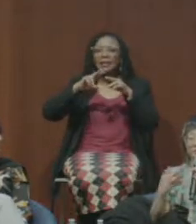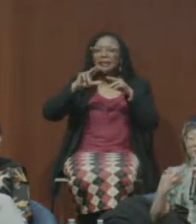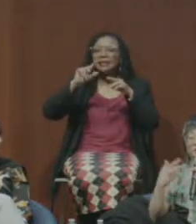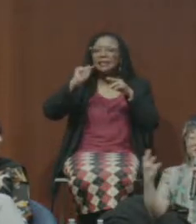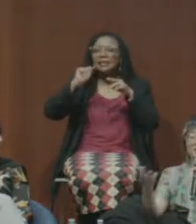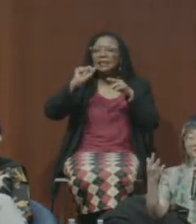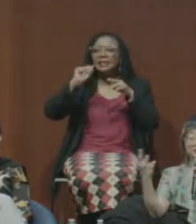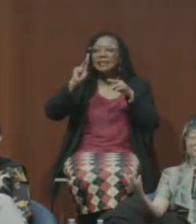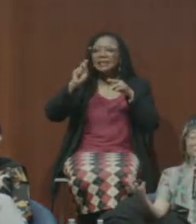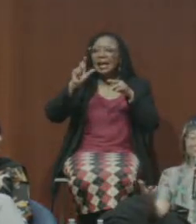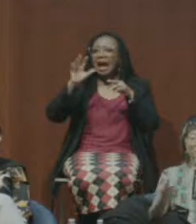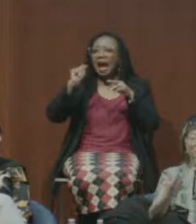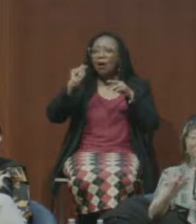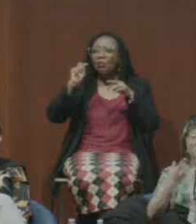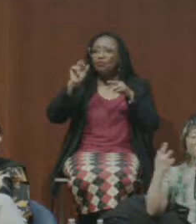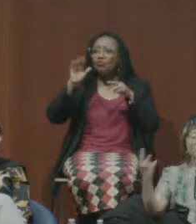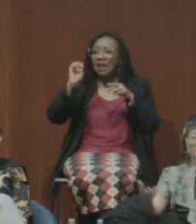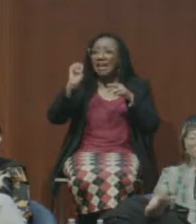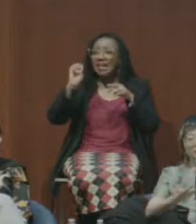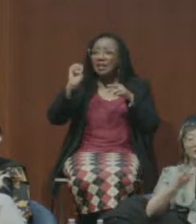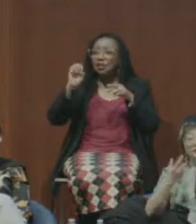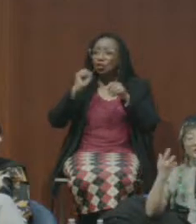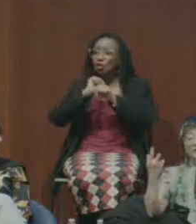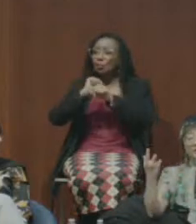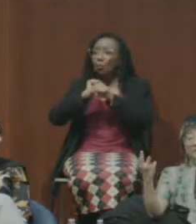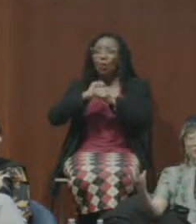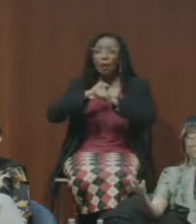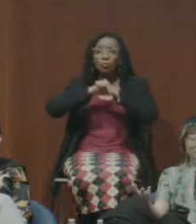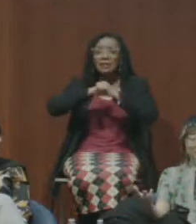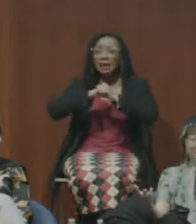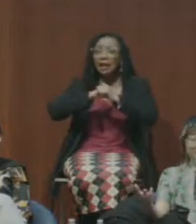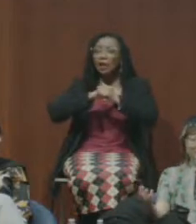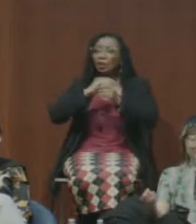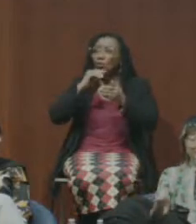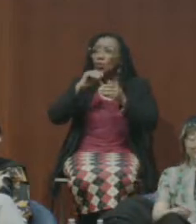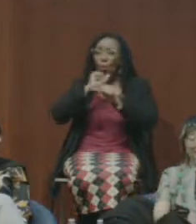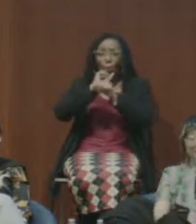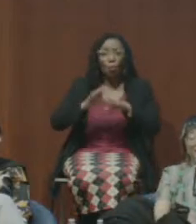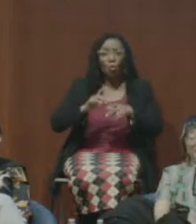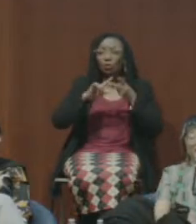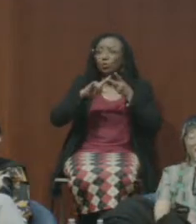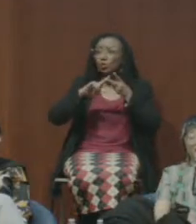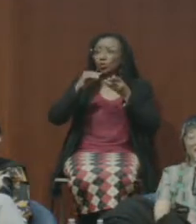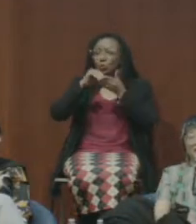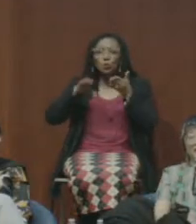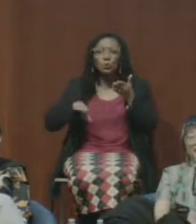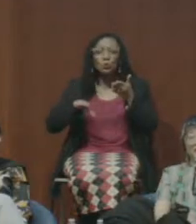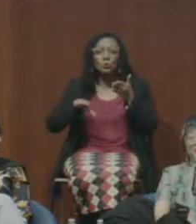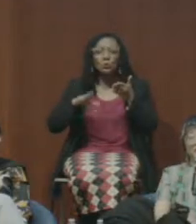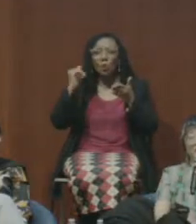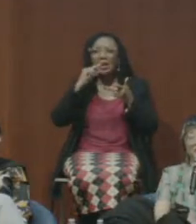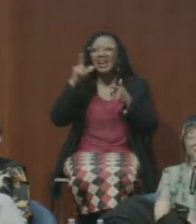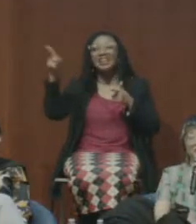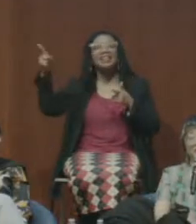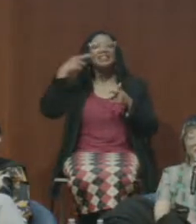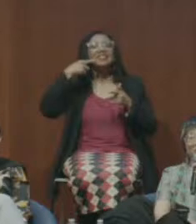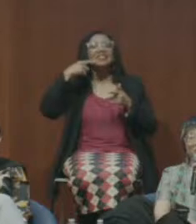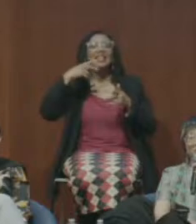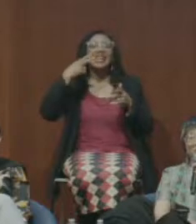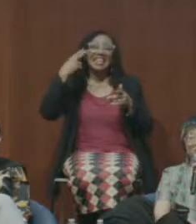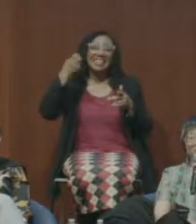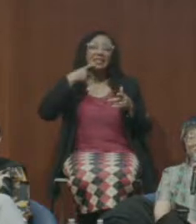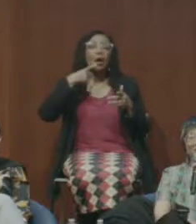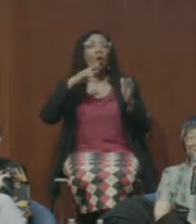to protect and support workers and students, right? And he said, well,